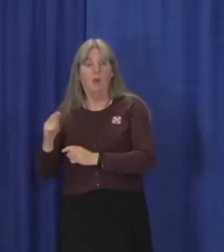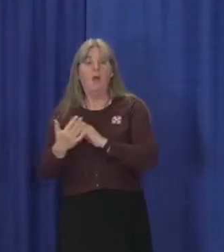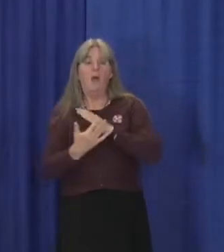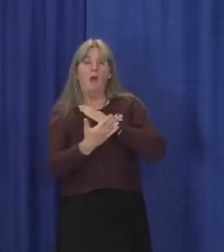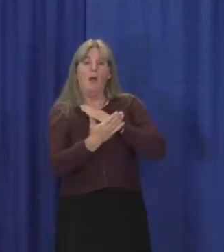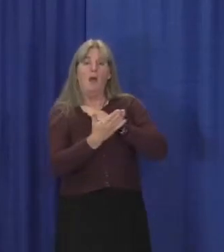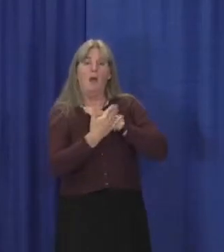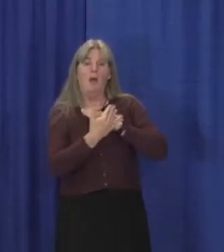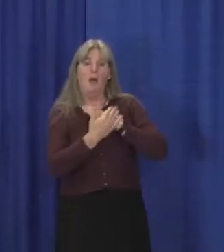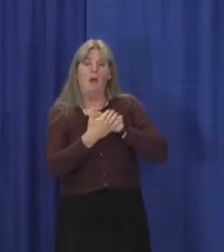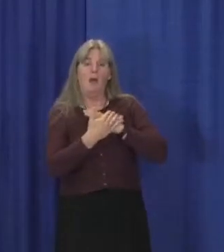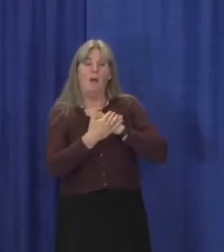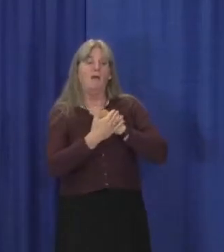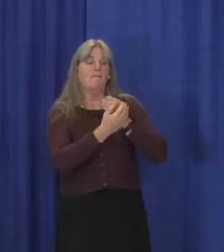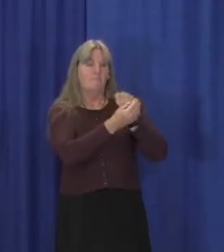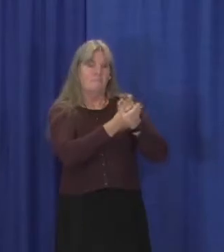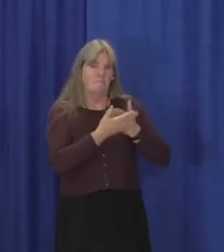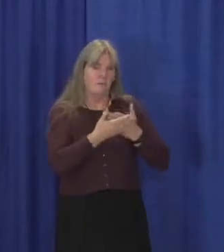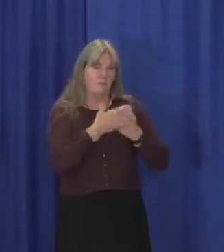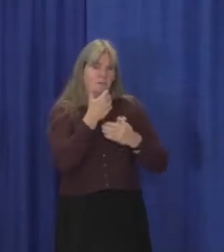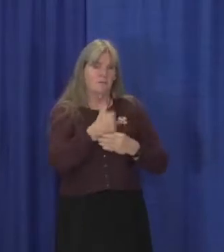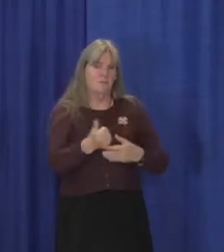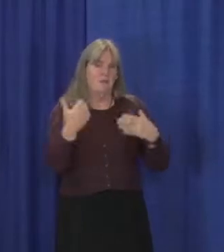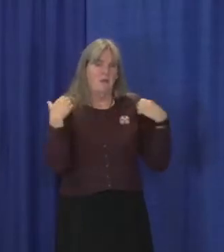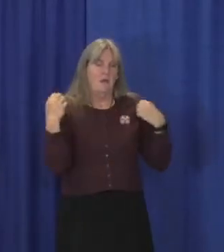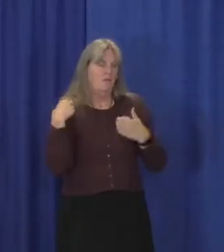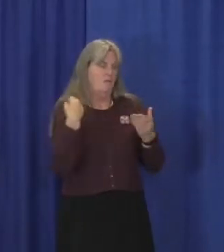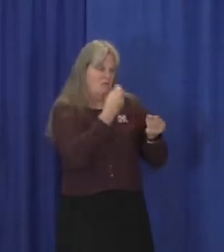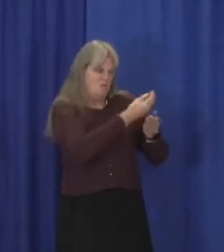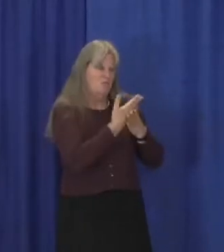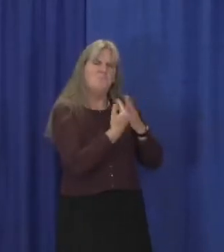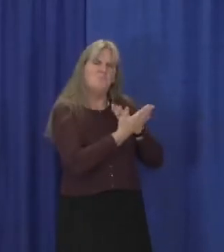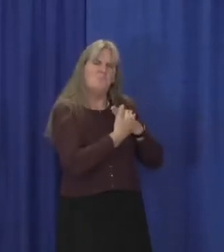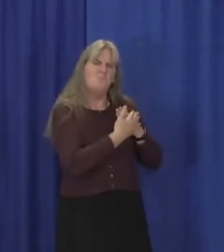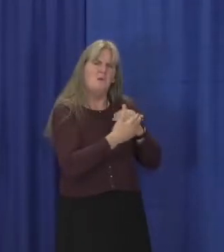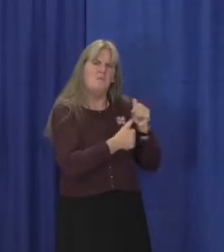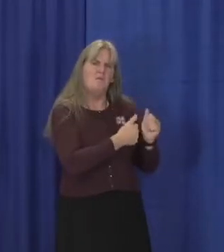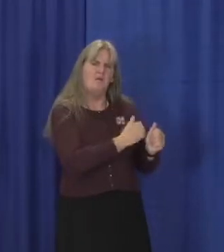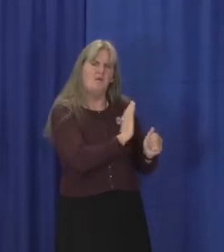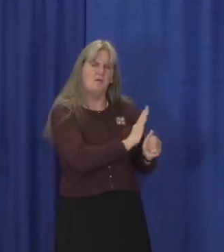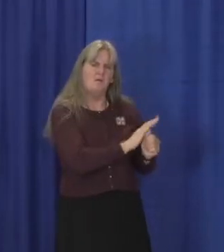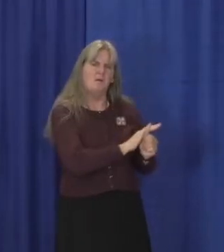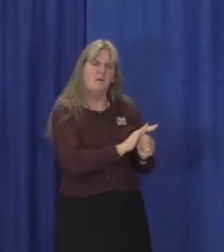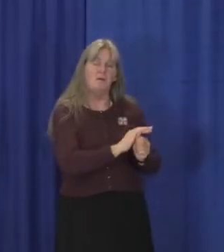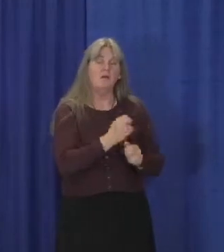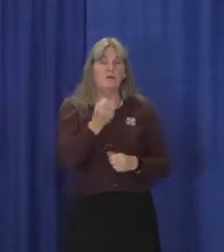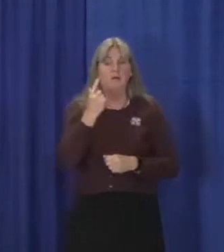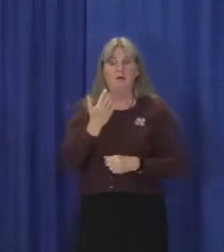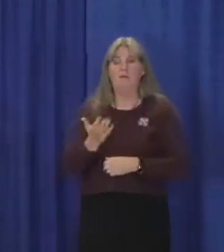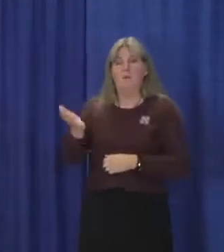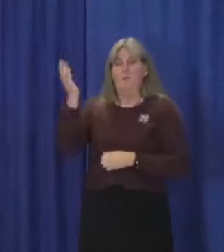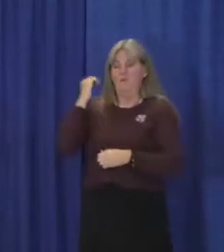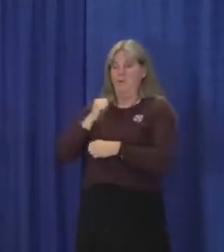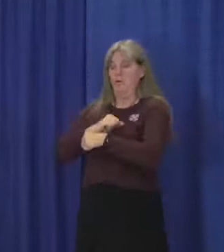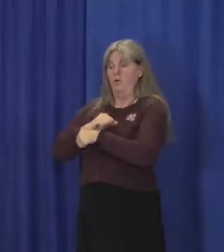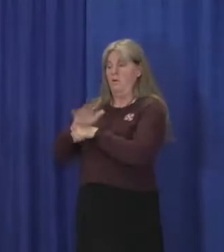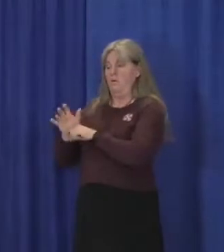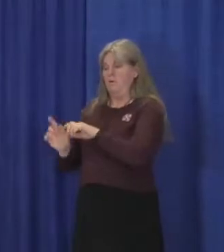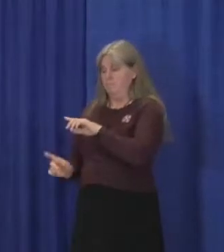advice that we consistently get from the Chief Medical Office of Health. Now, since the pandemic was first declared,